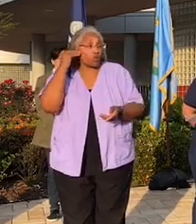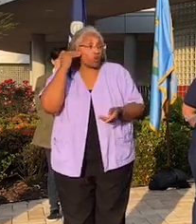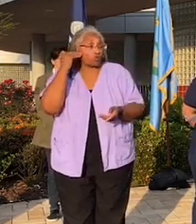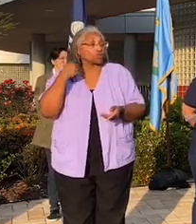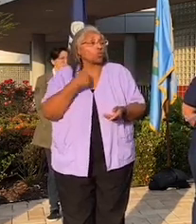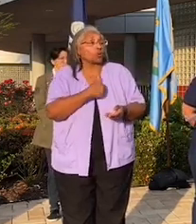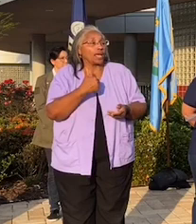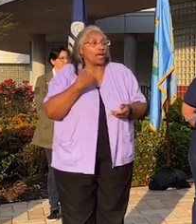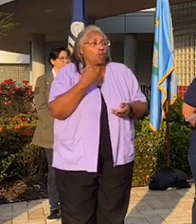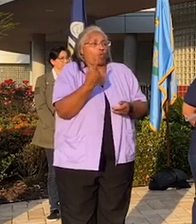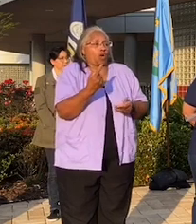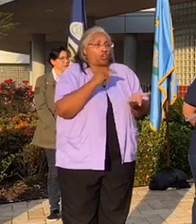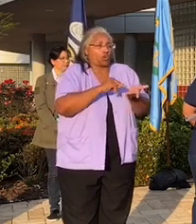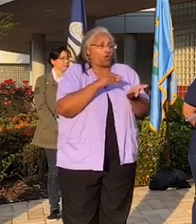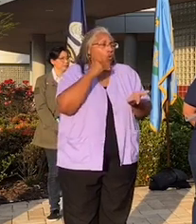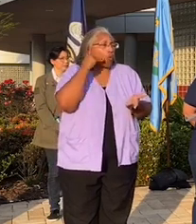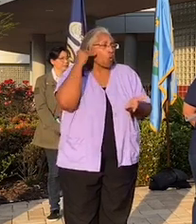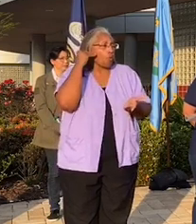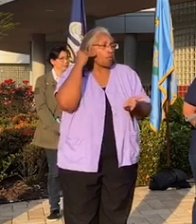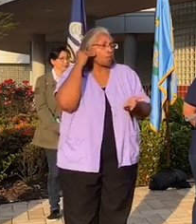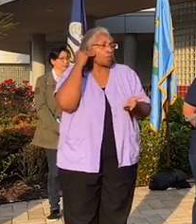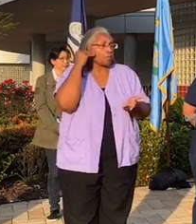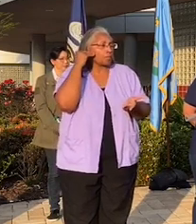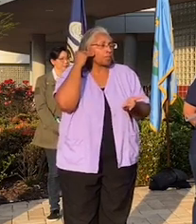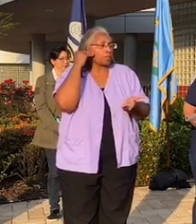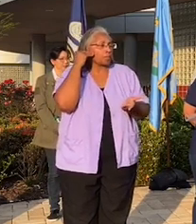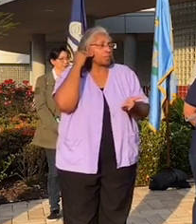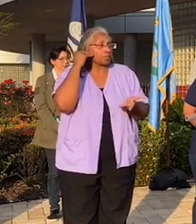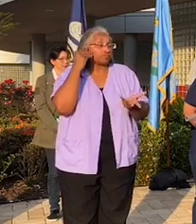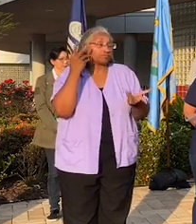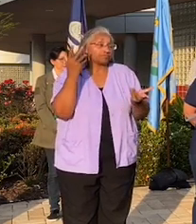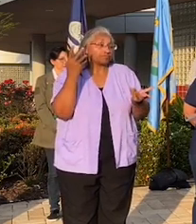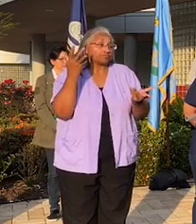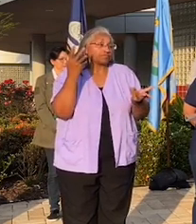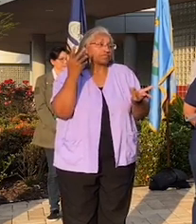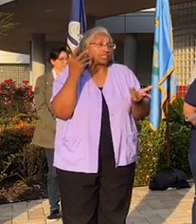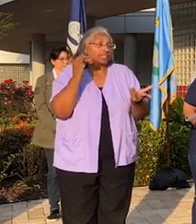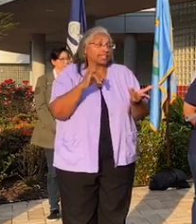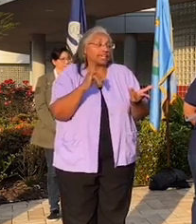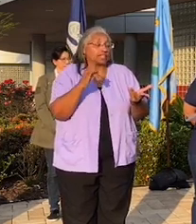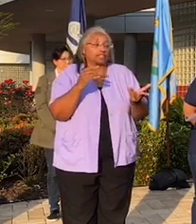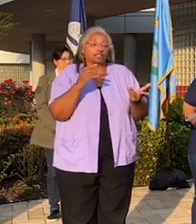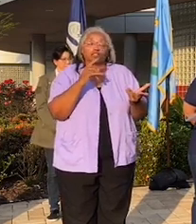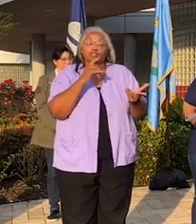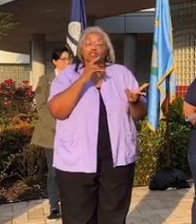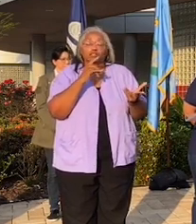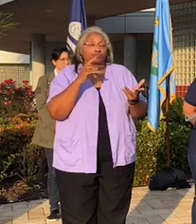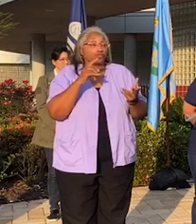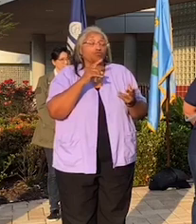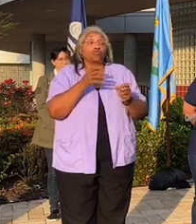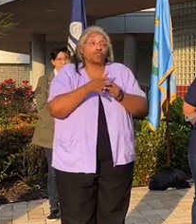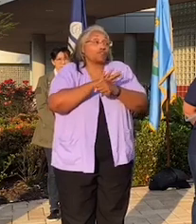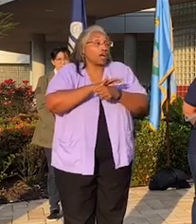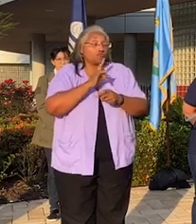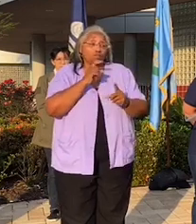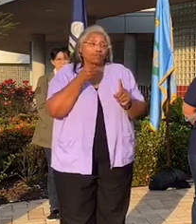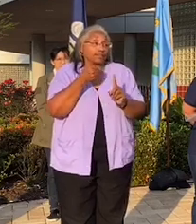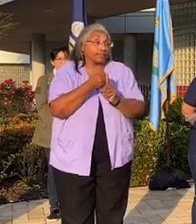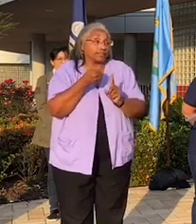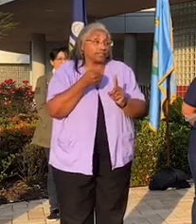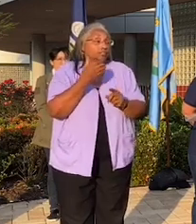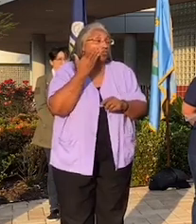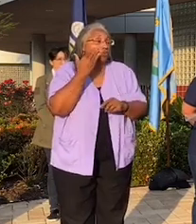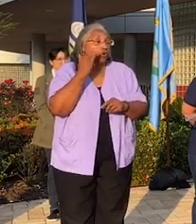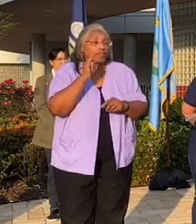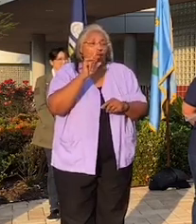had one nursing home that that was just inundated, and you know what that one is,